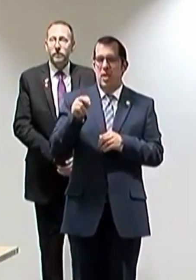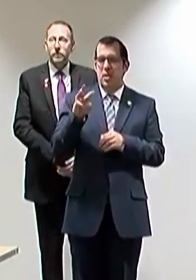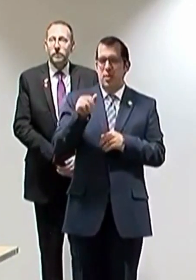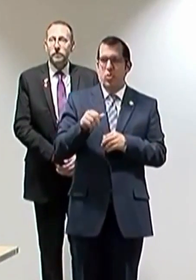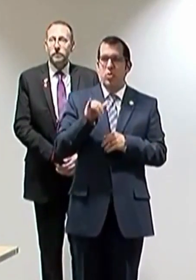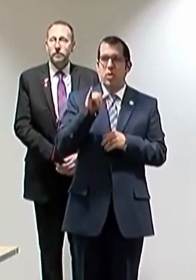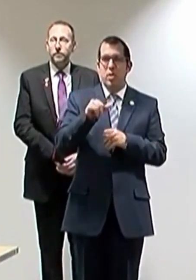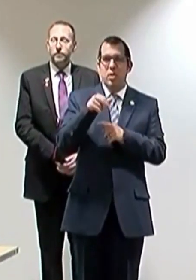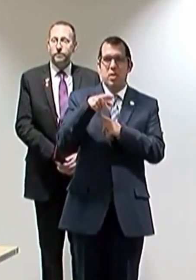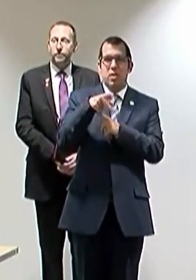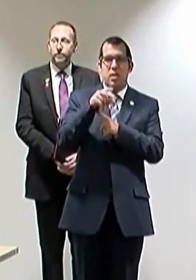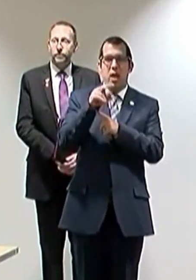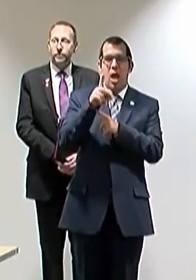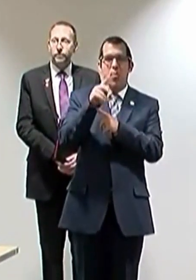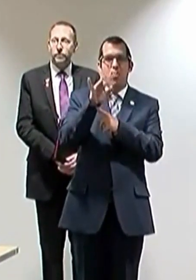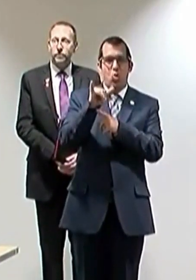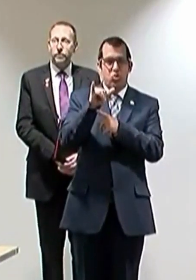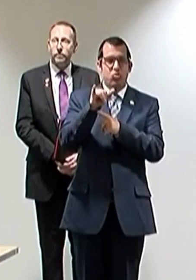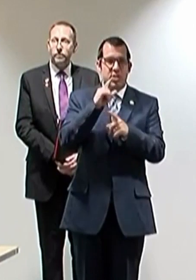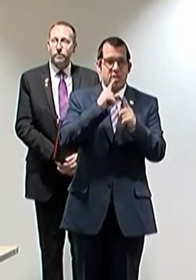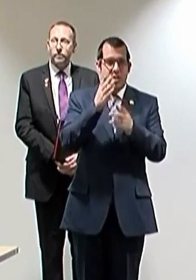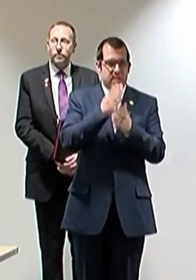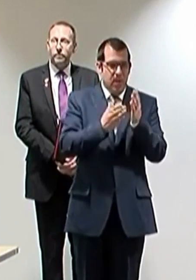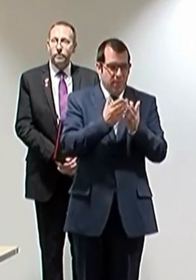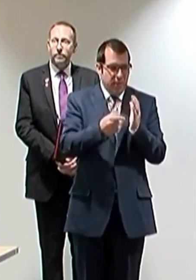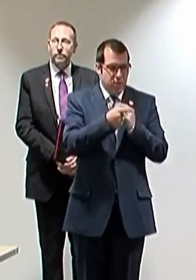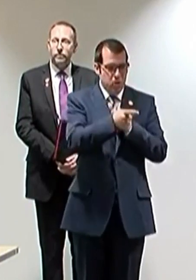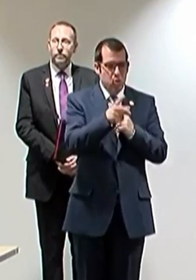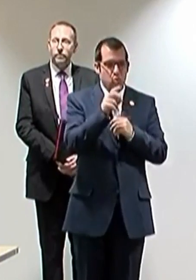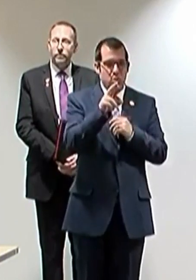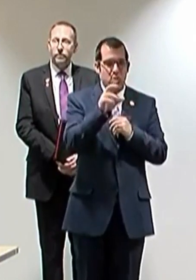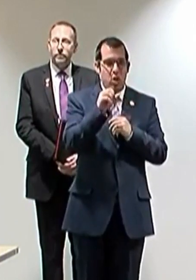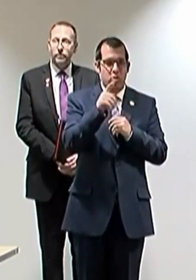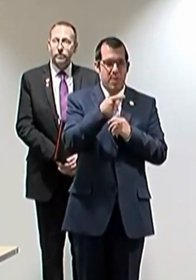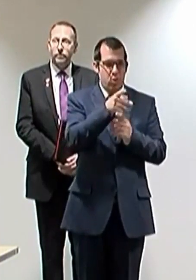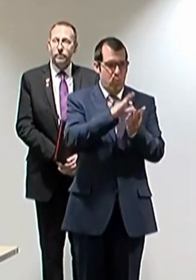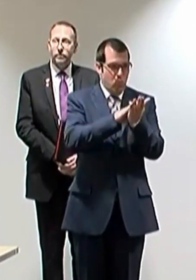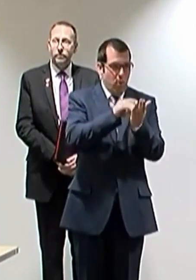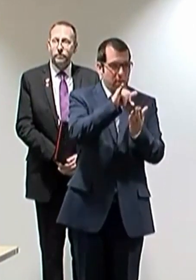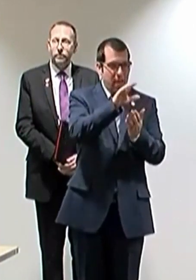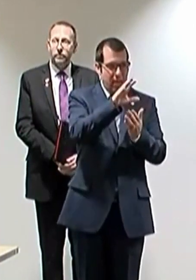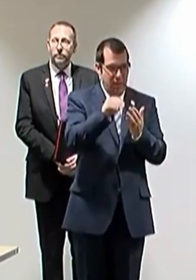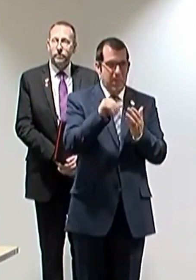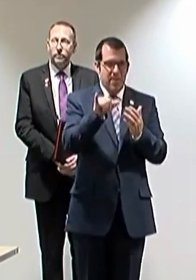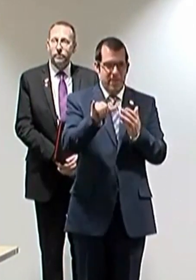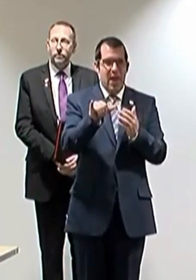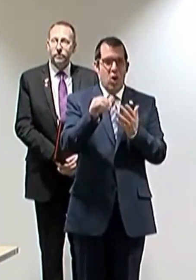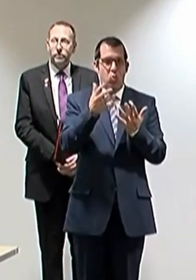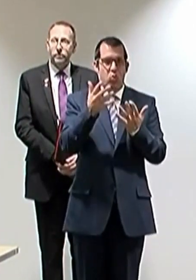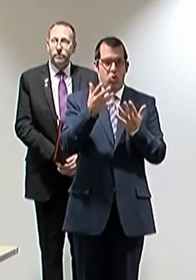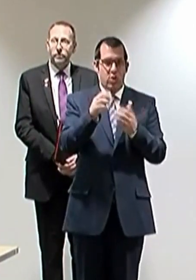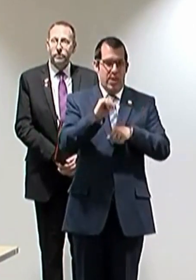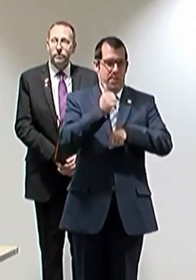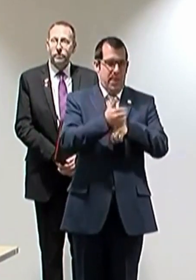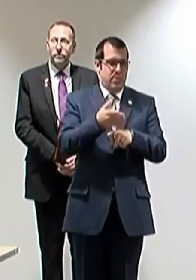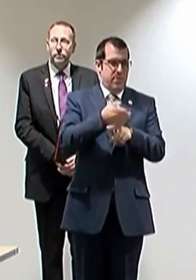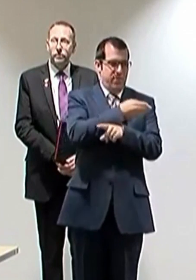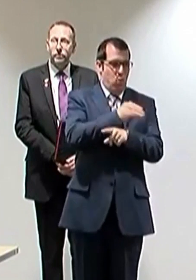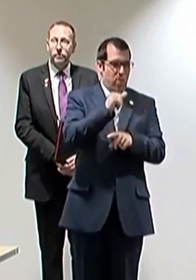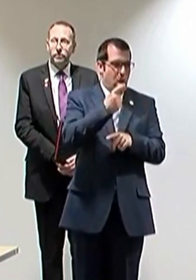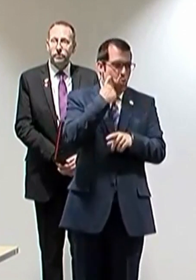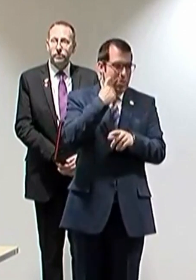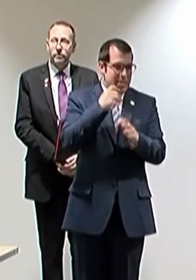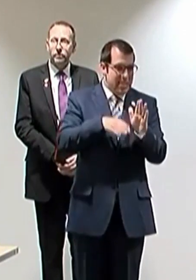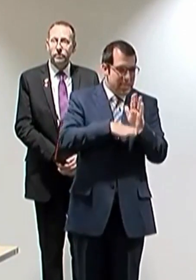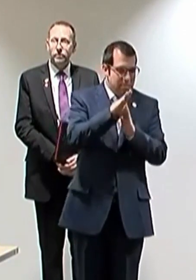poultry conversation, some of the things that you and Dr. Smith lauded these companies for were in place before the recent spikes. So I was just